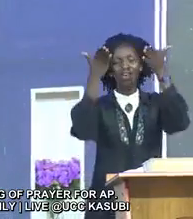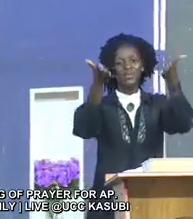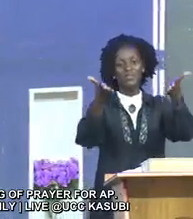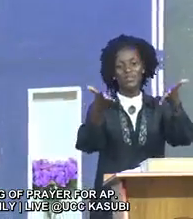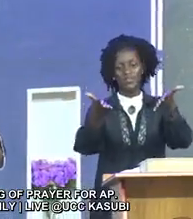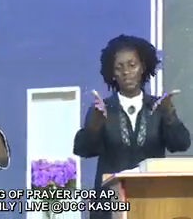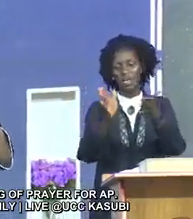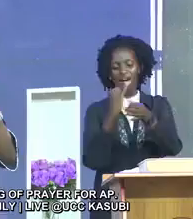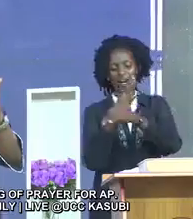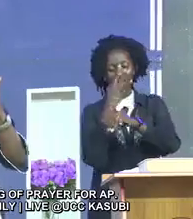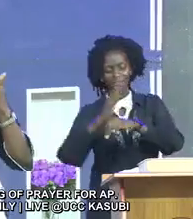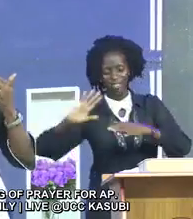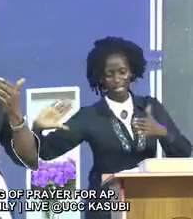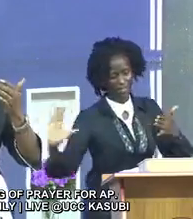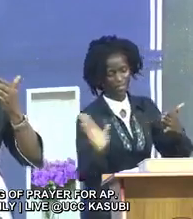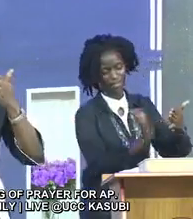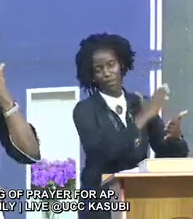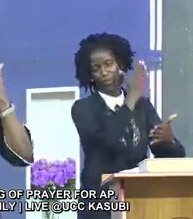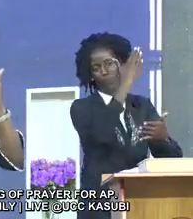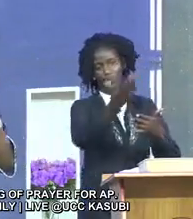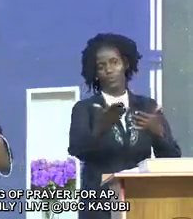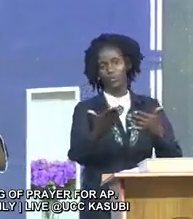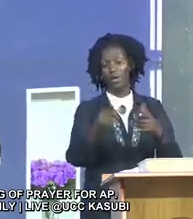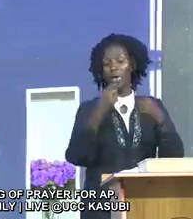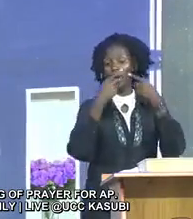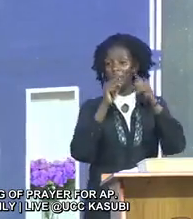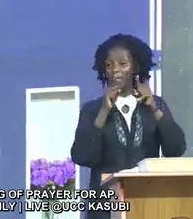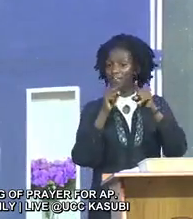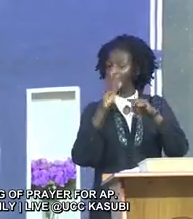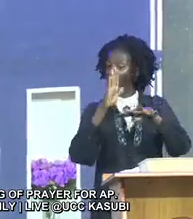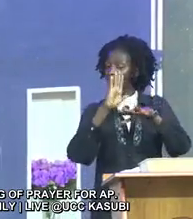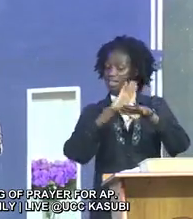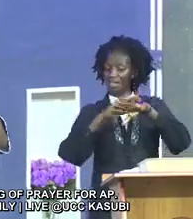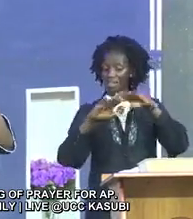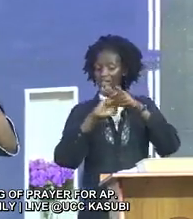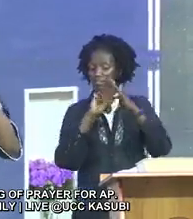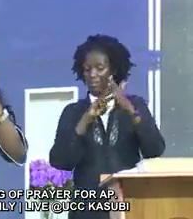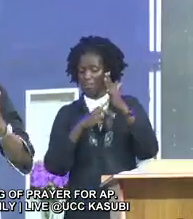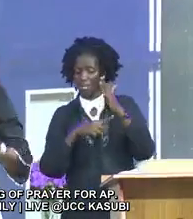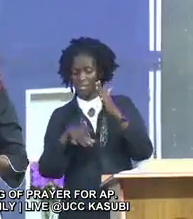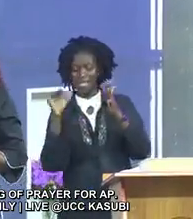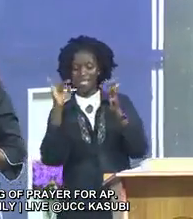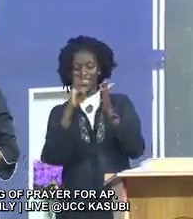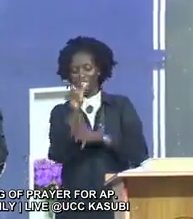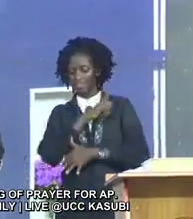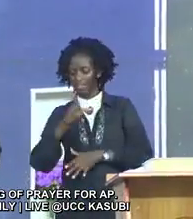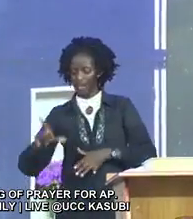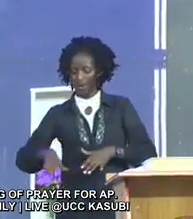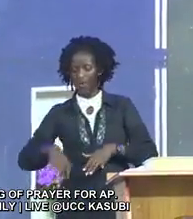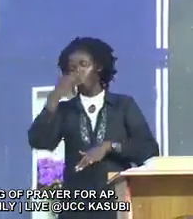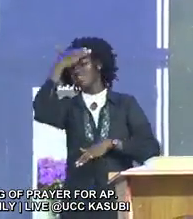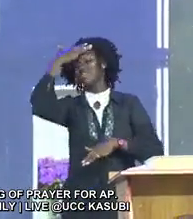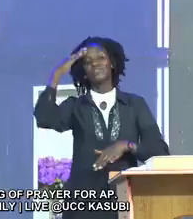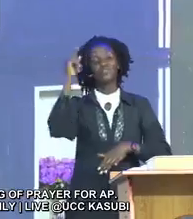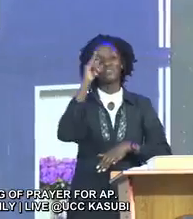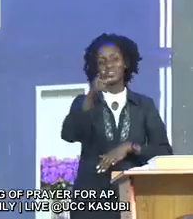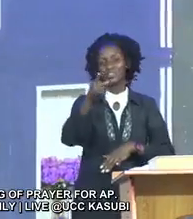ne bimala ne bifaawo. Naye tekitegeeza ti Mukama